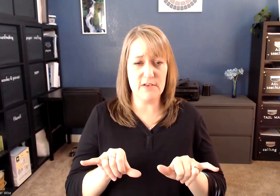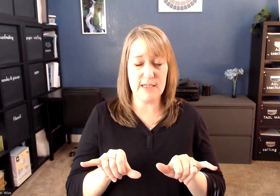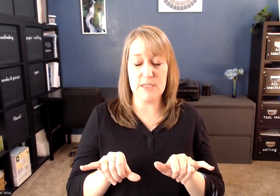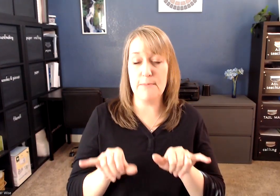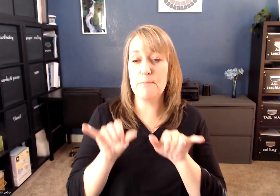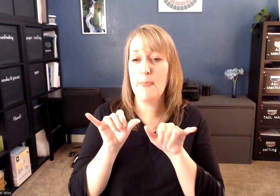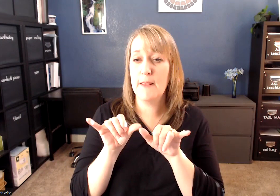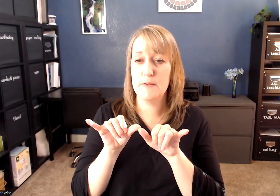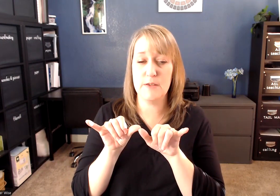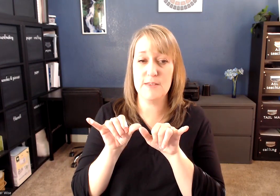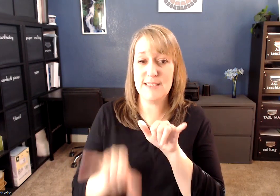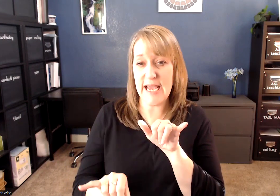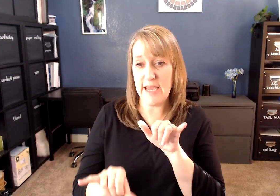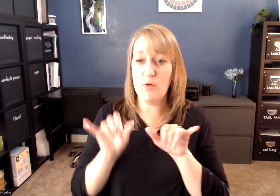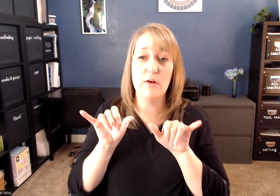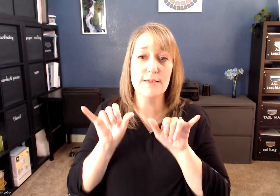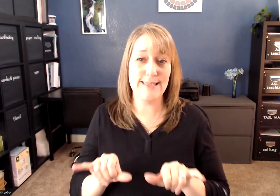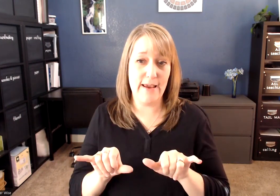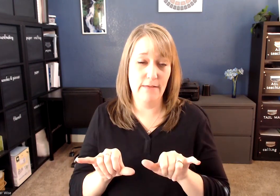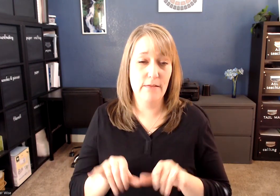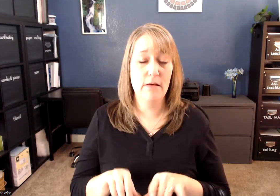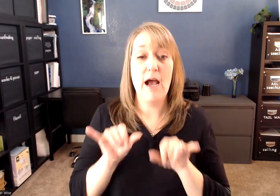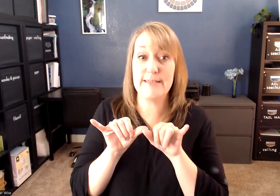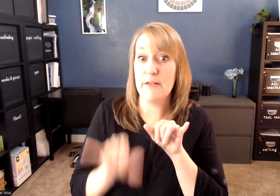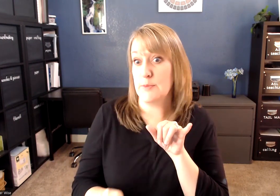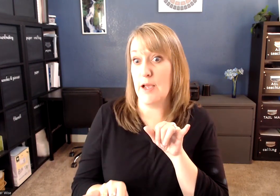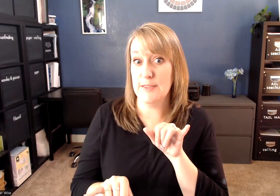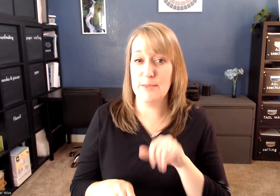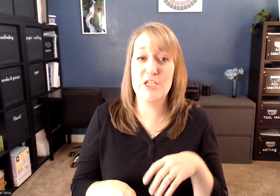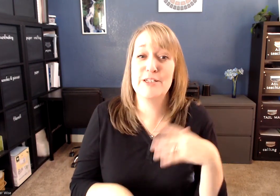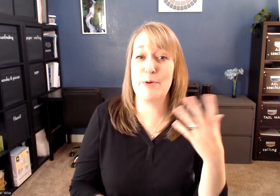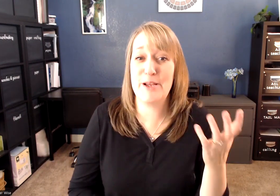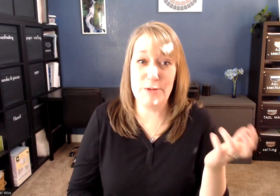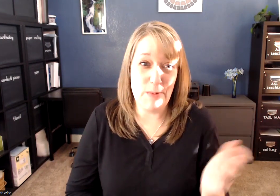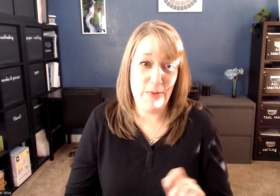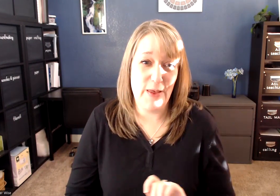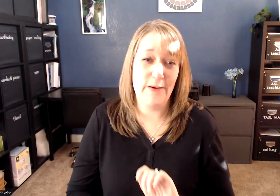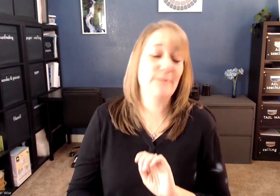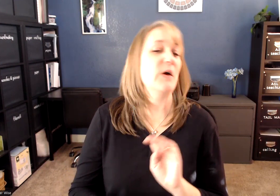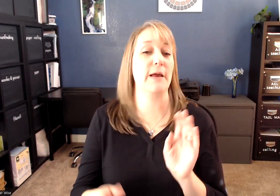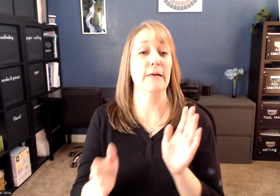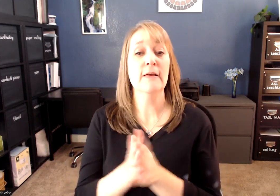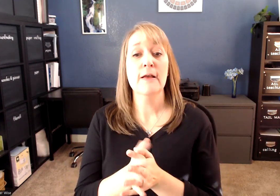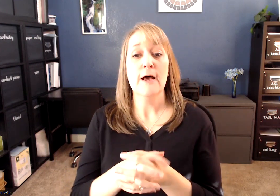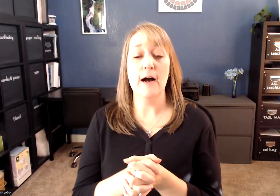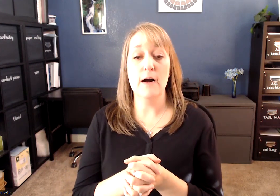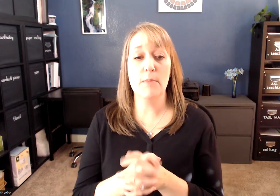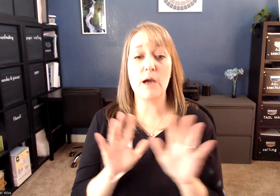the same time. So stay or stay. I sign it this way, obviously, which is why I couldn't remember the other way. Okay. A couple